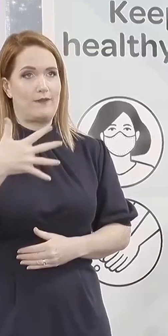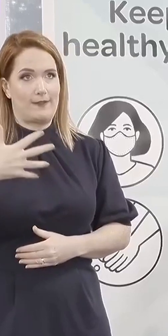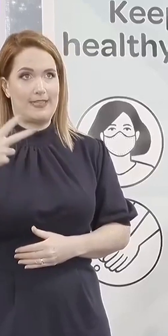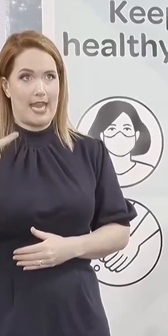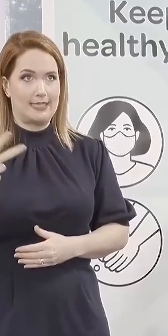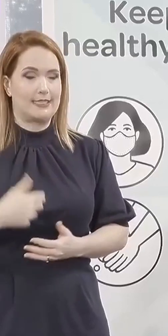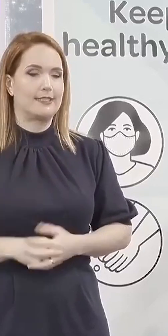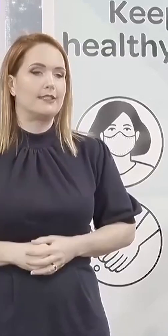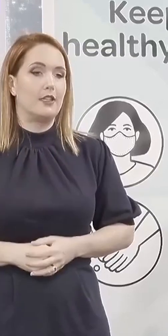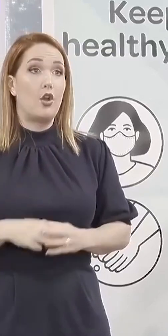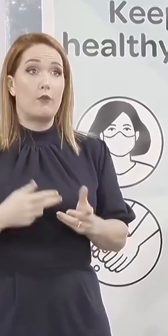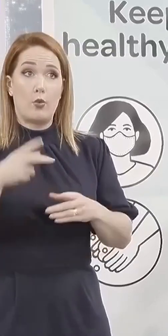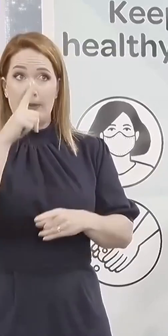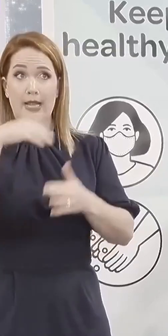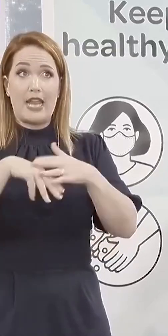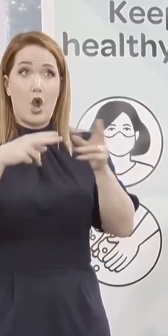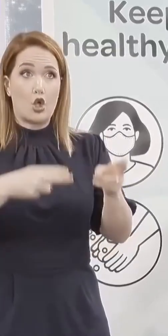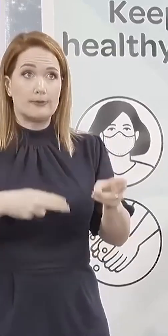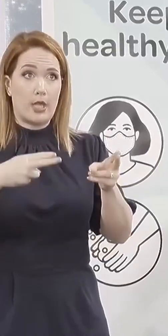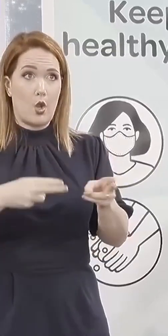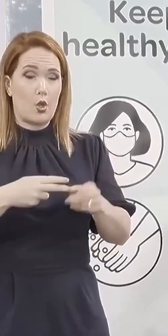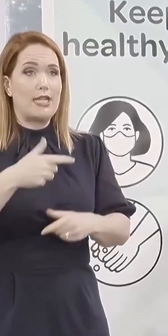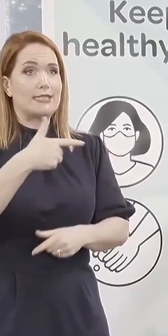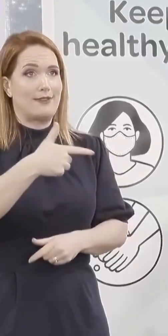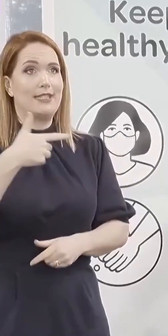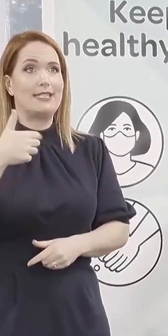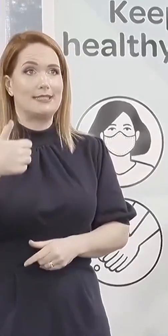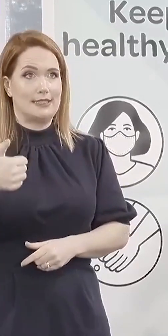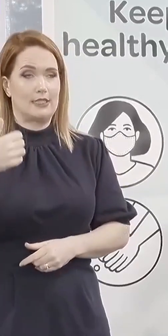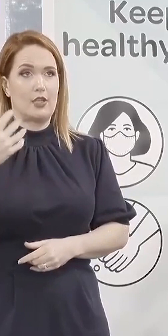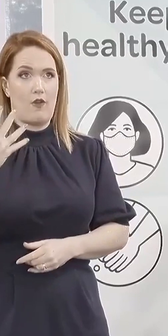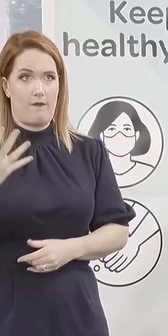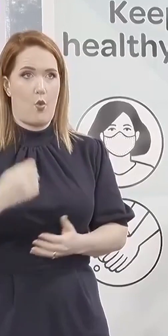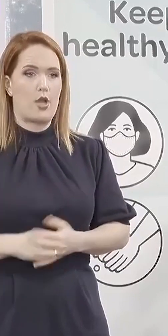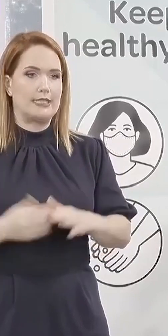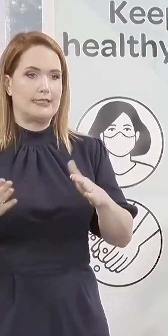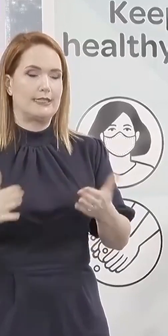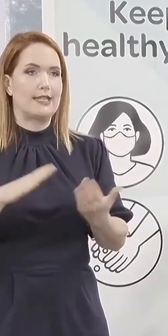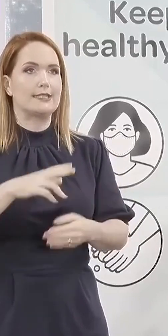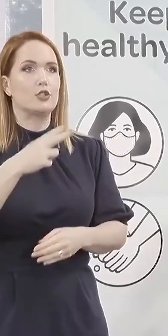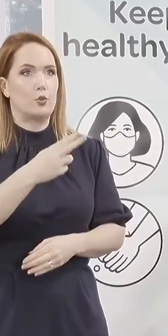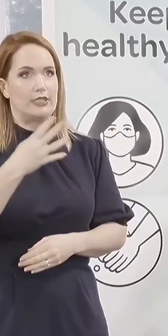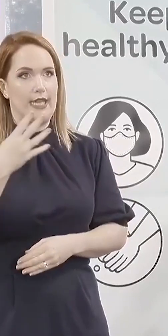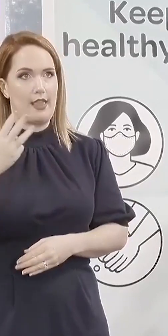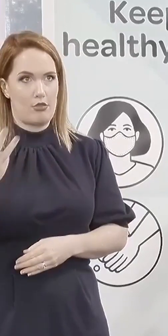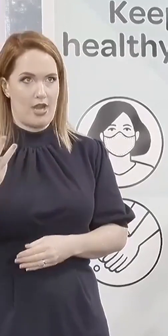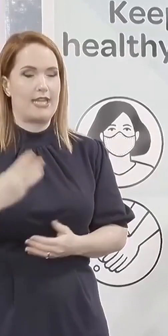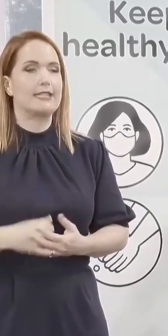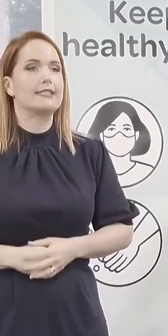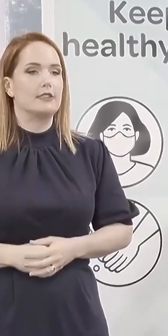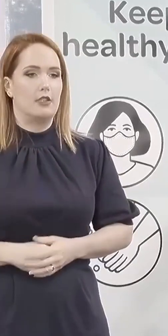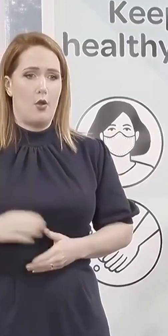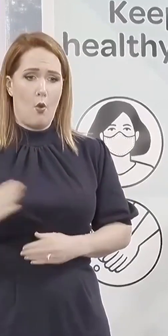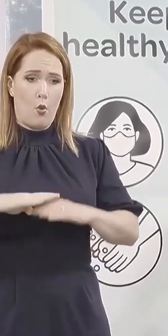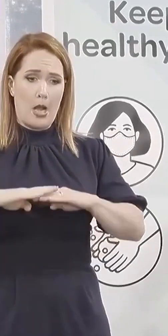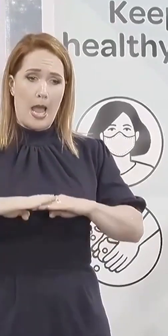9,858, for hospitalisations 764, and deaths 23. These have all